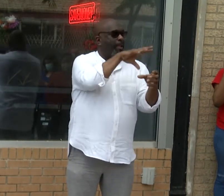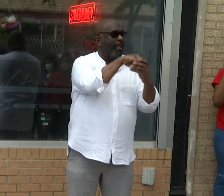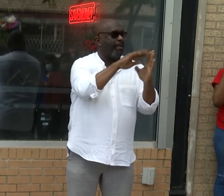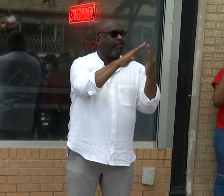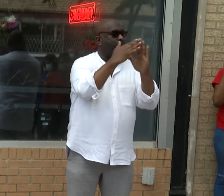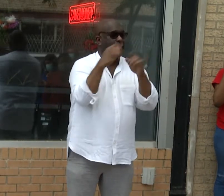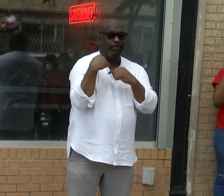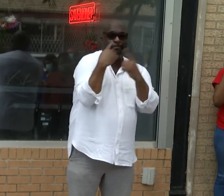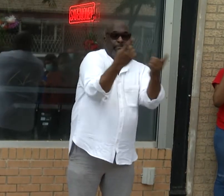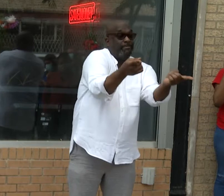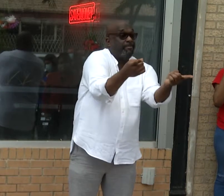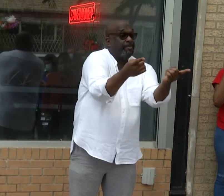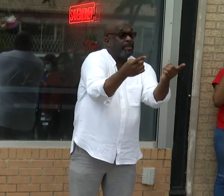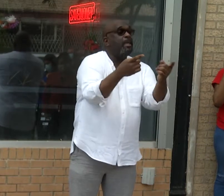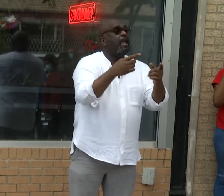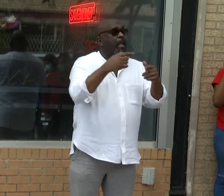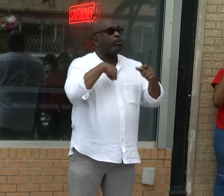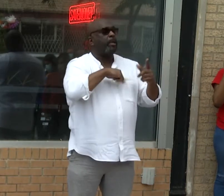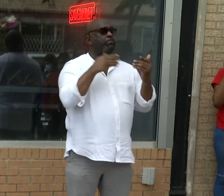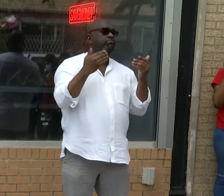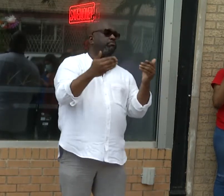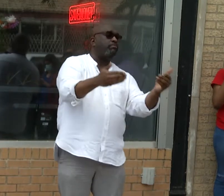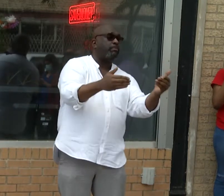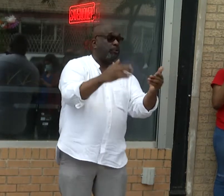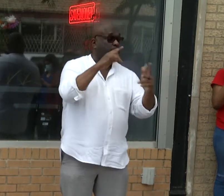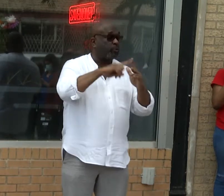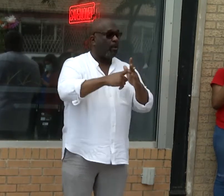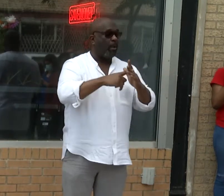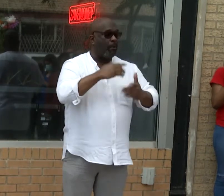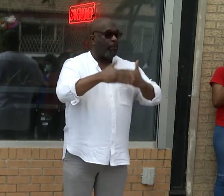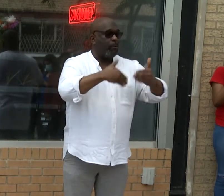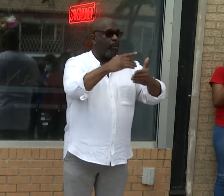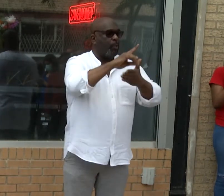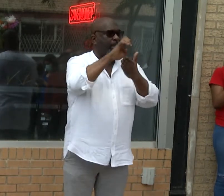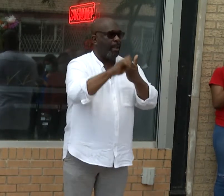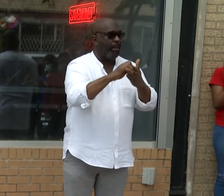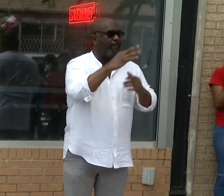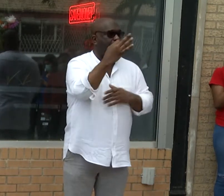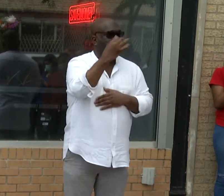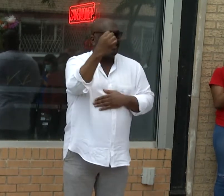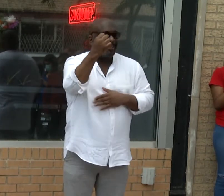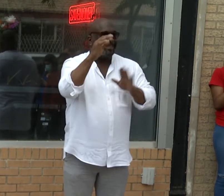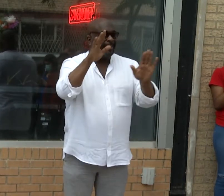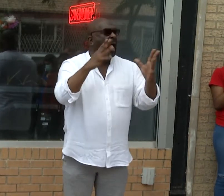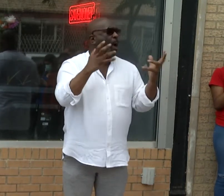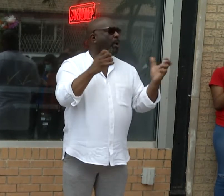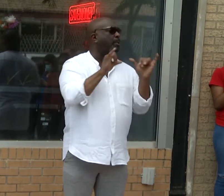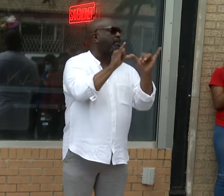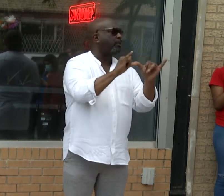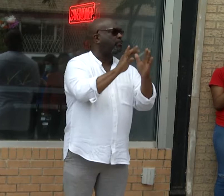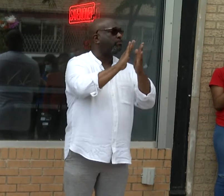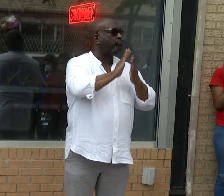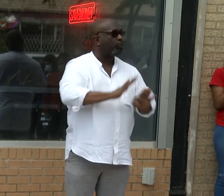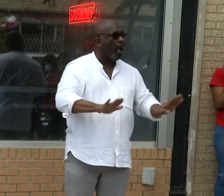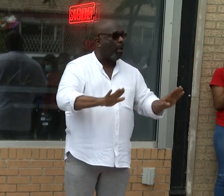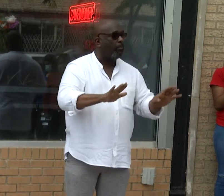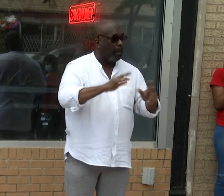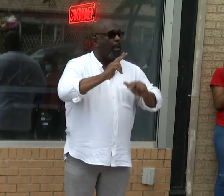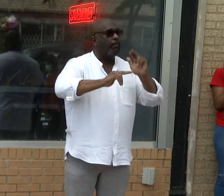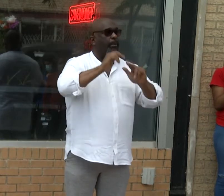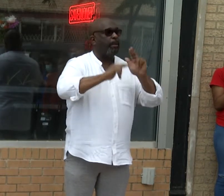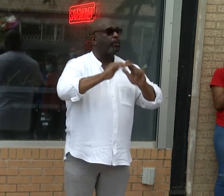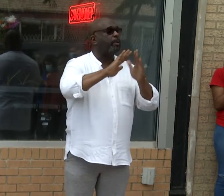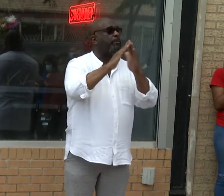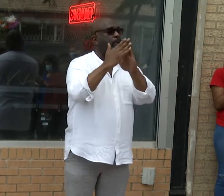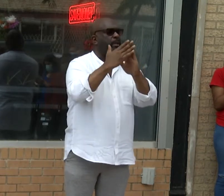this challenging time. As we move into the weekend, I want to encourage us to continue to remain calm, build our communities, and